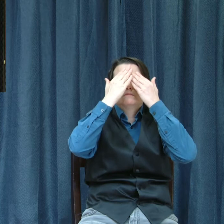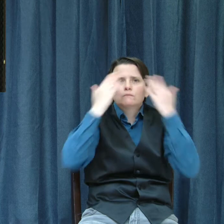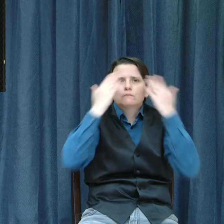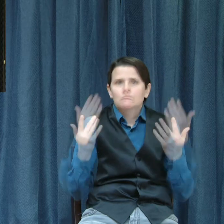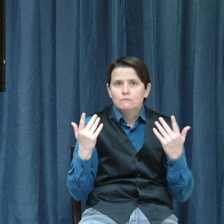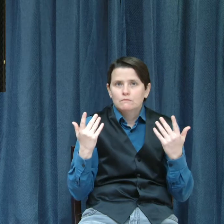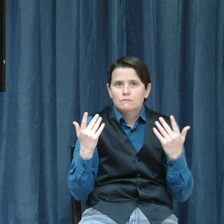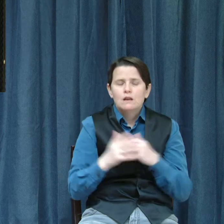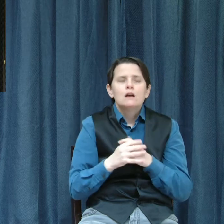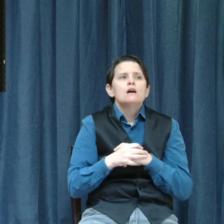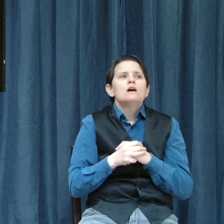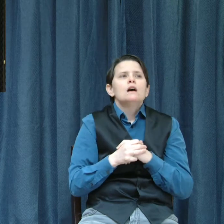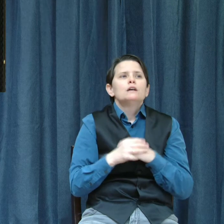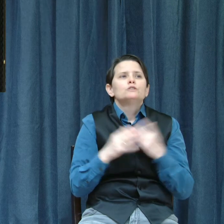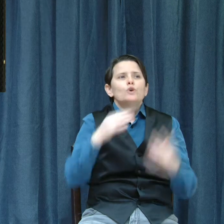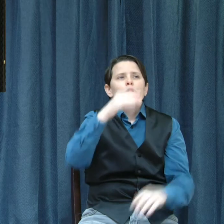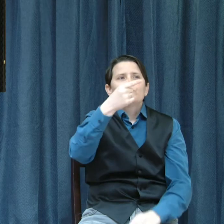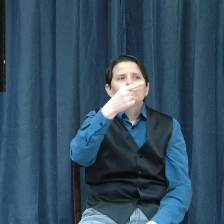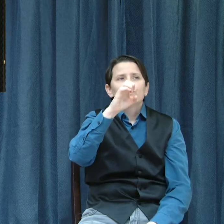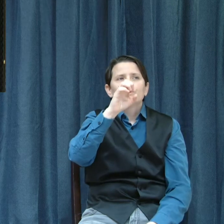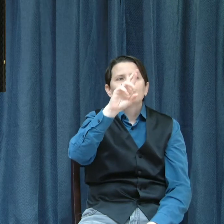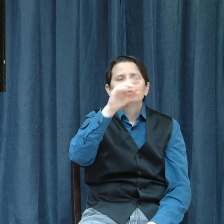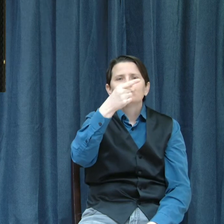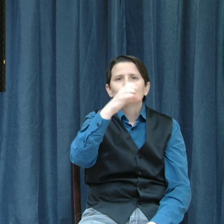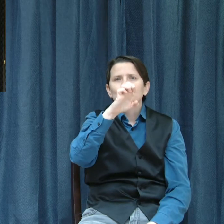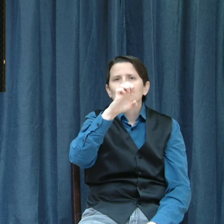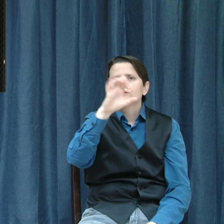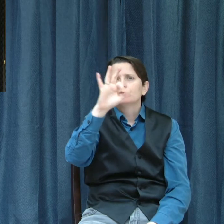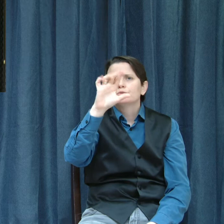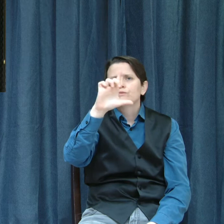I started to see again where I didn't see.